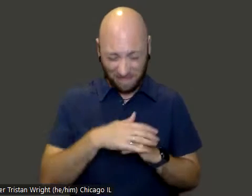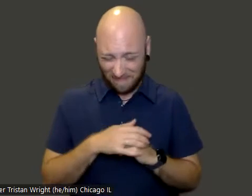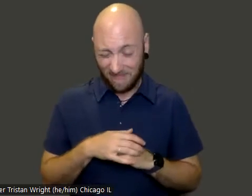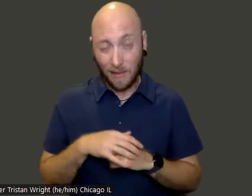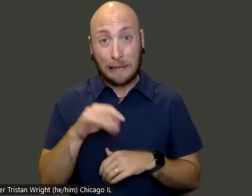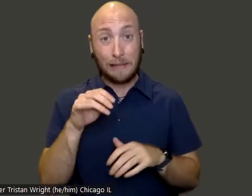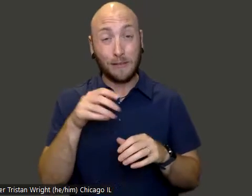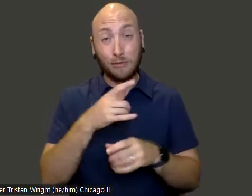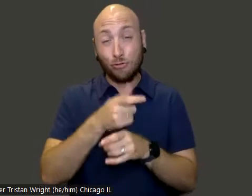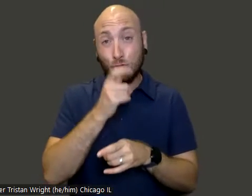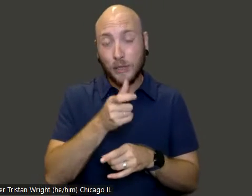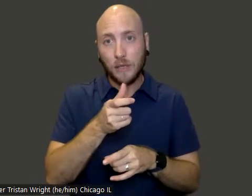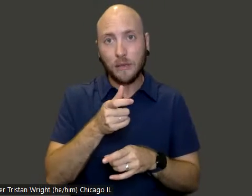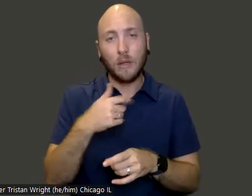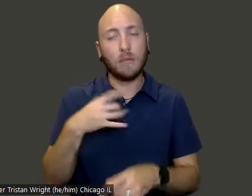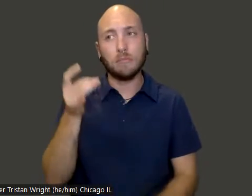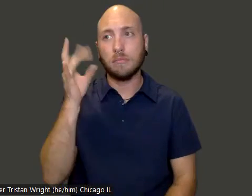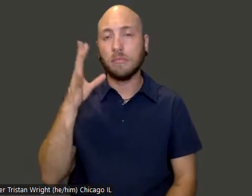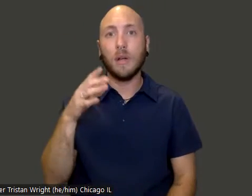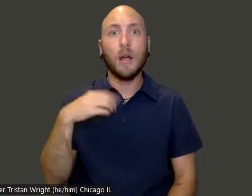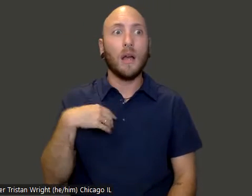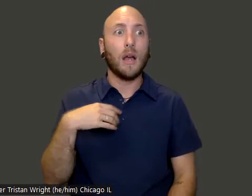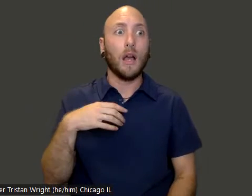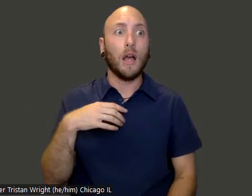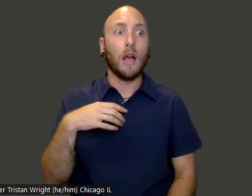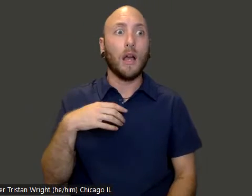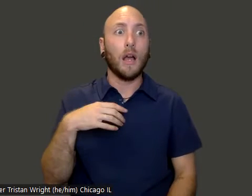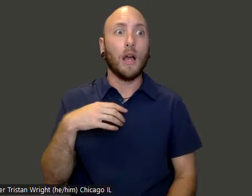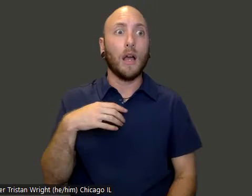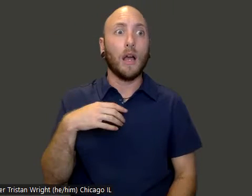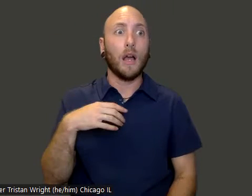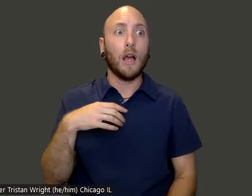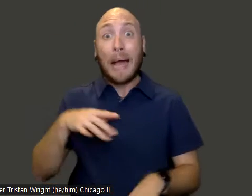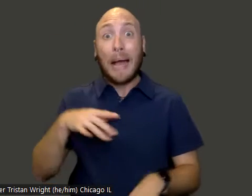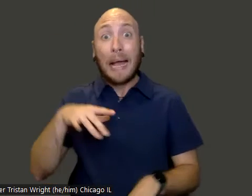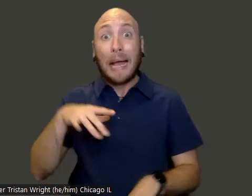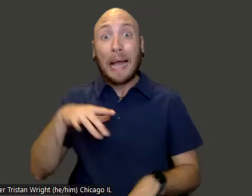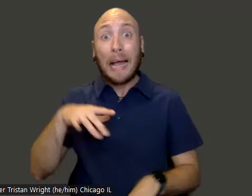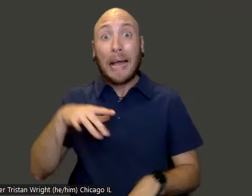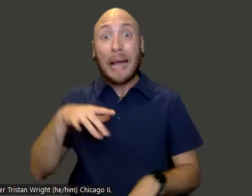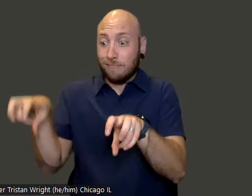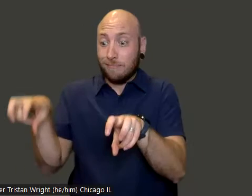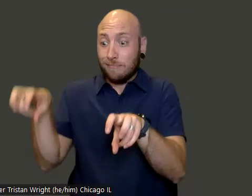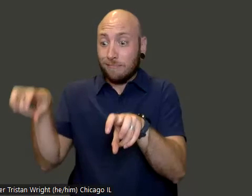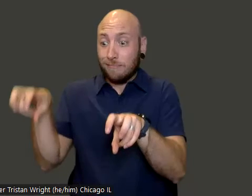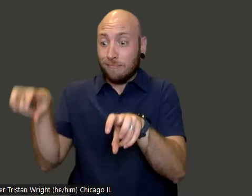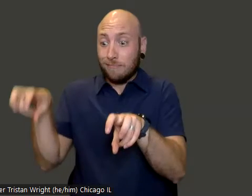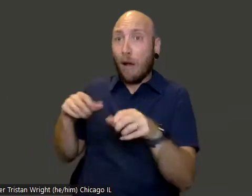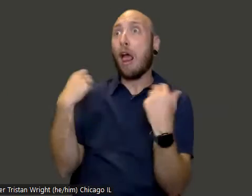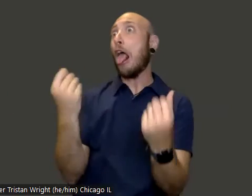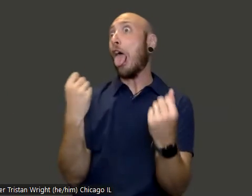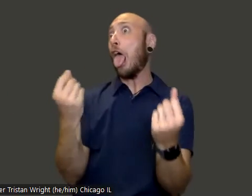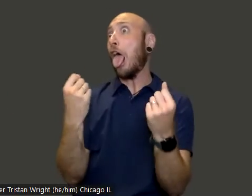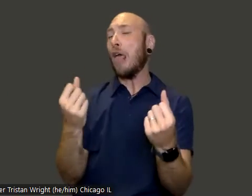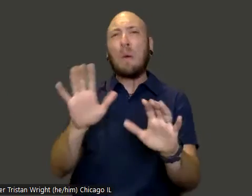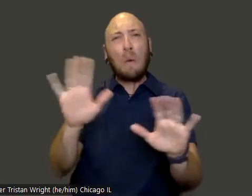stupid shit when I'm drunk, and it's not okay. And so it's not just about me anymore. It's about everybody else